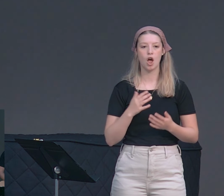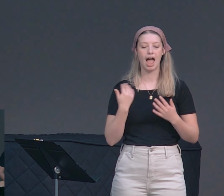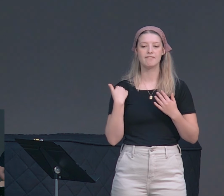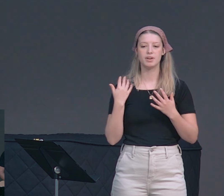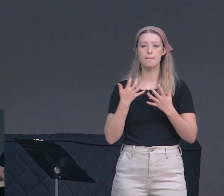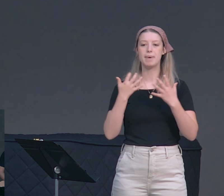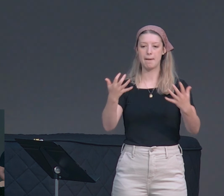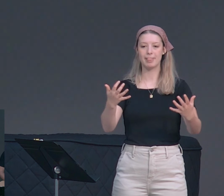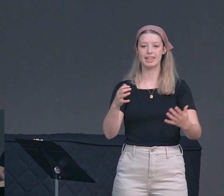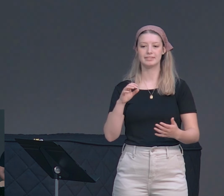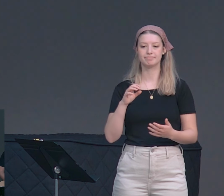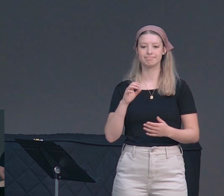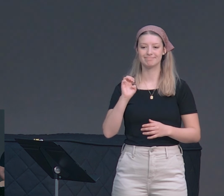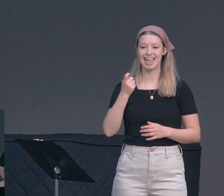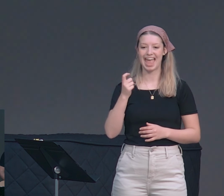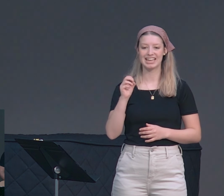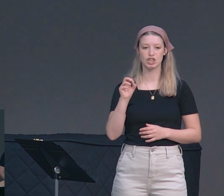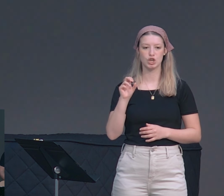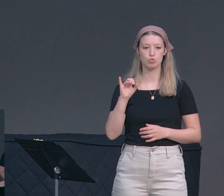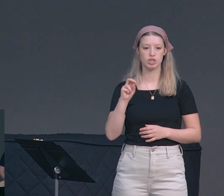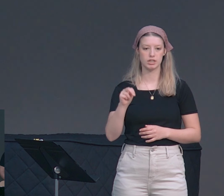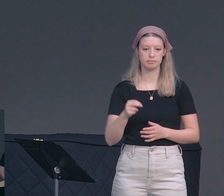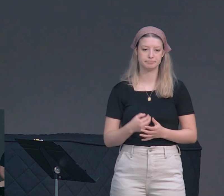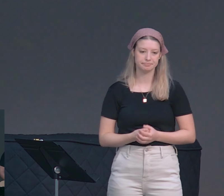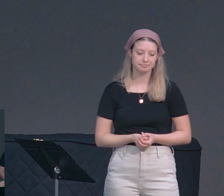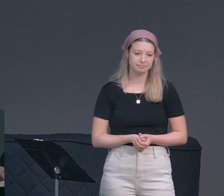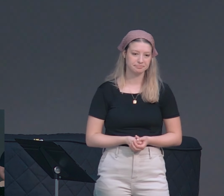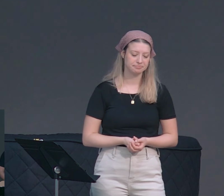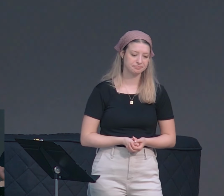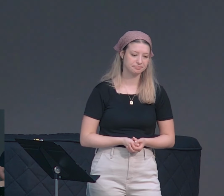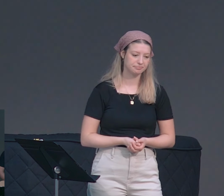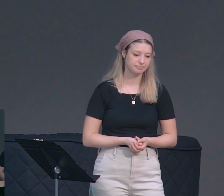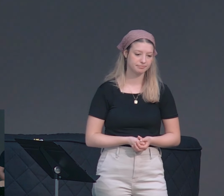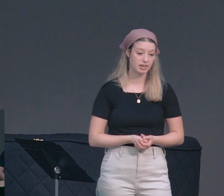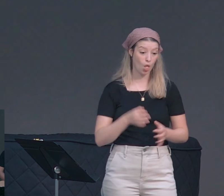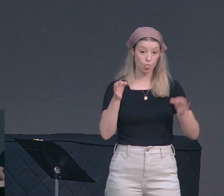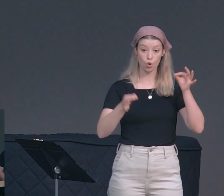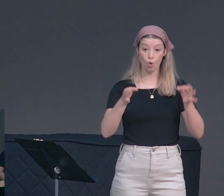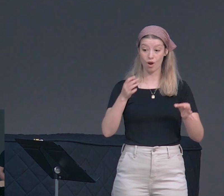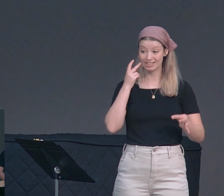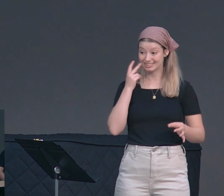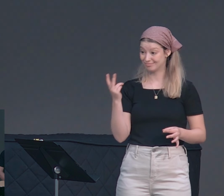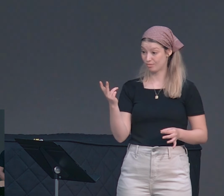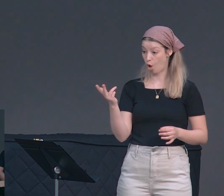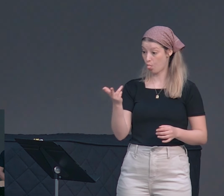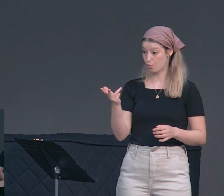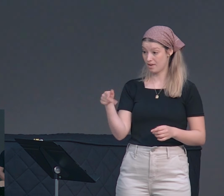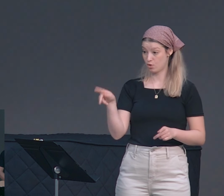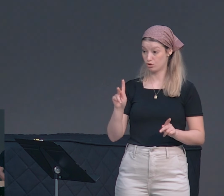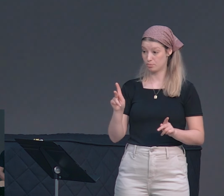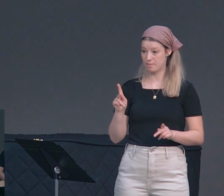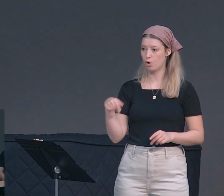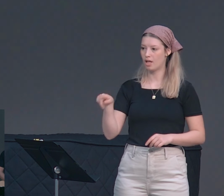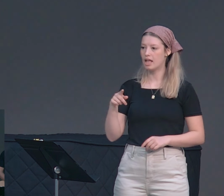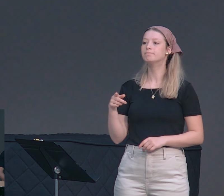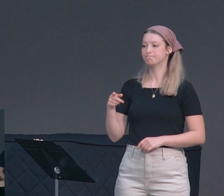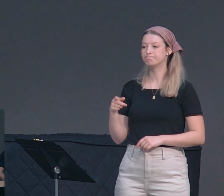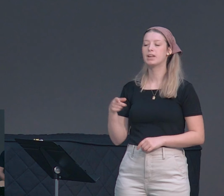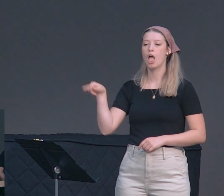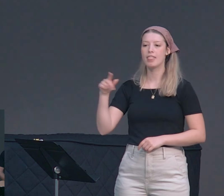crucifixion. All three were found guilty by the court. All three were seen as a threat to society. All three